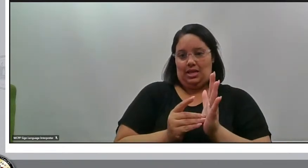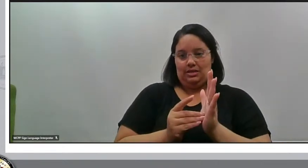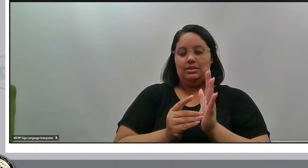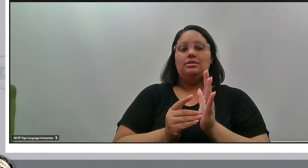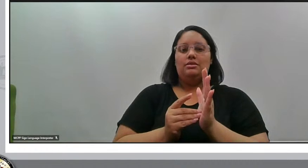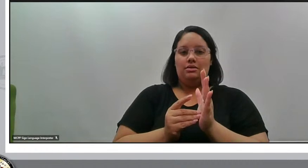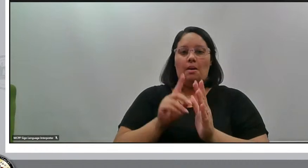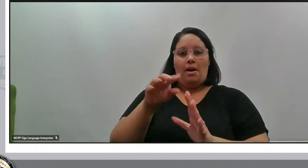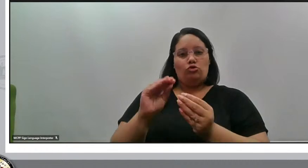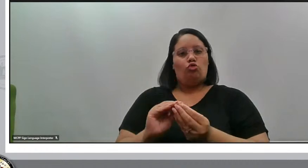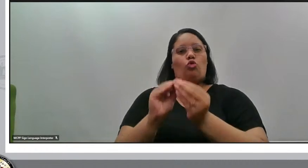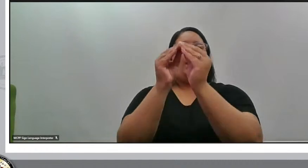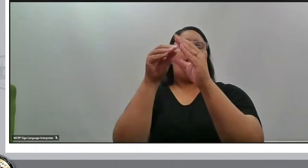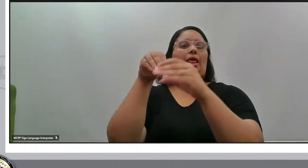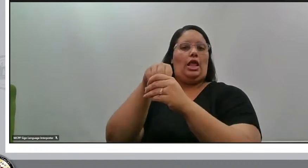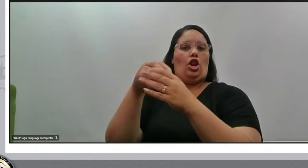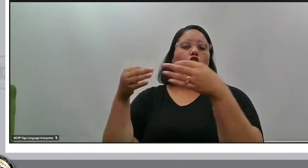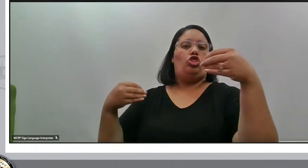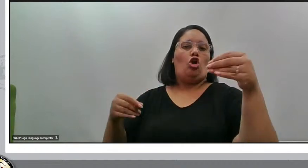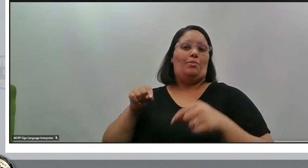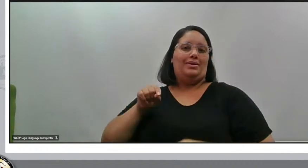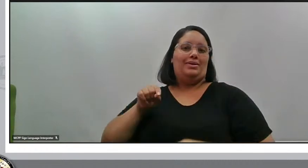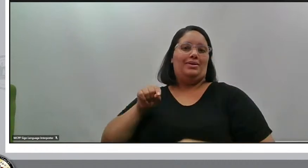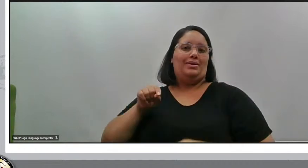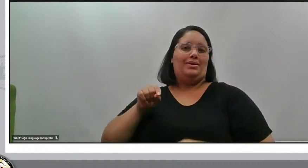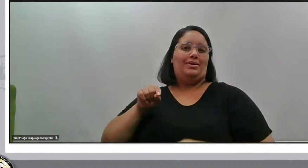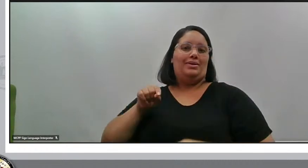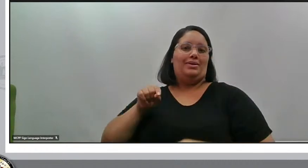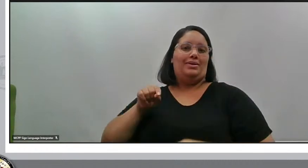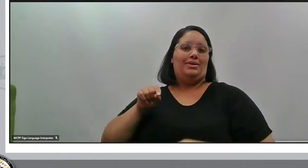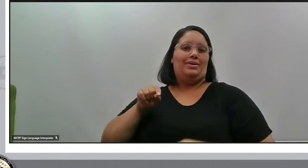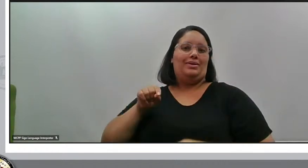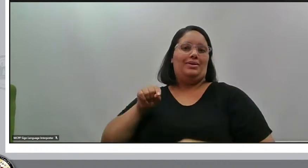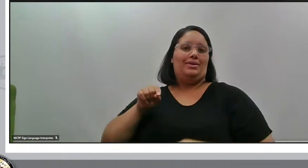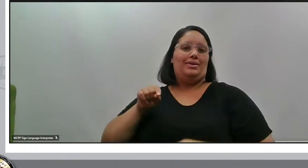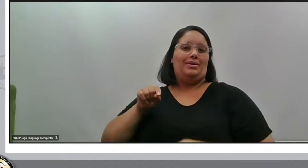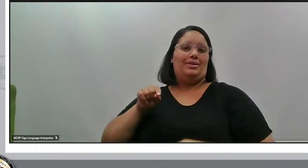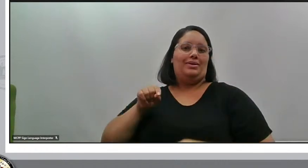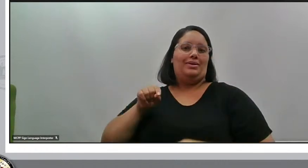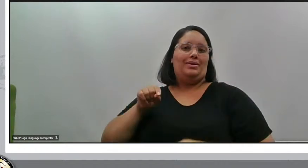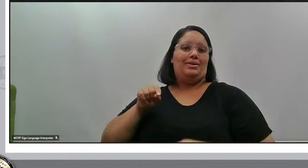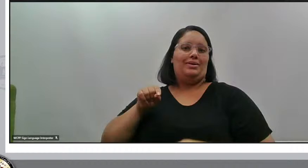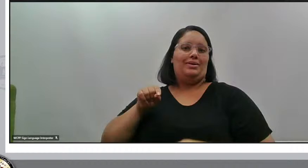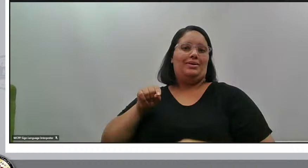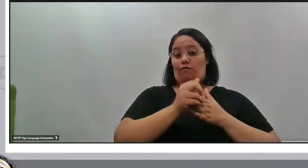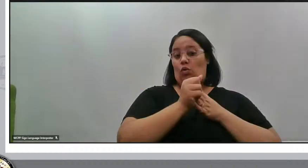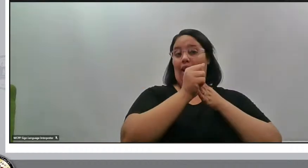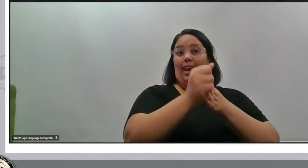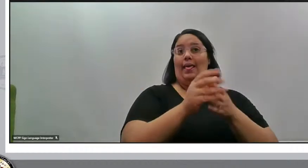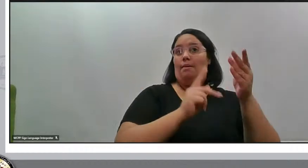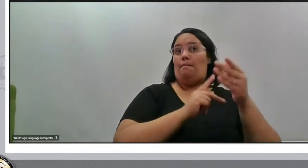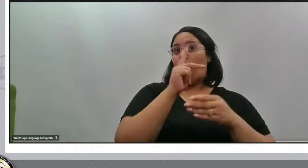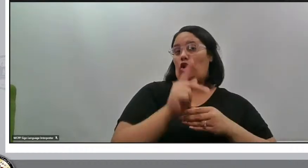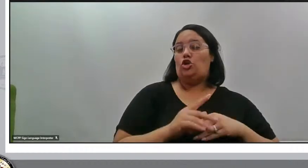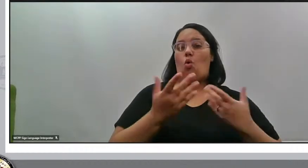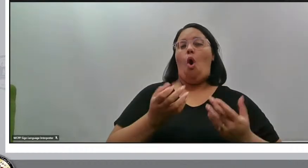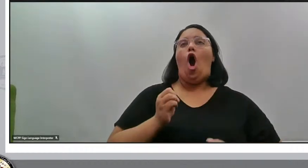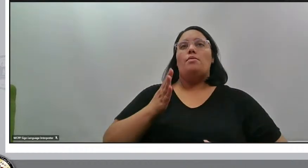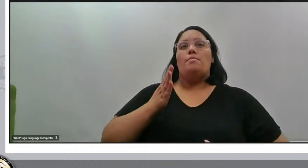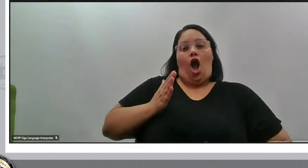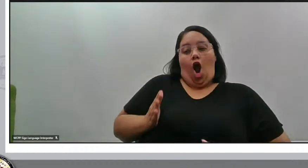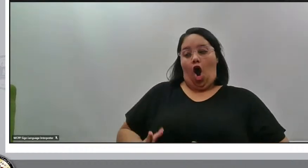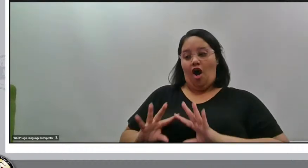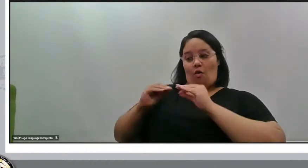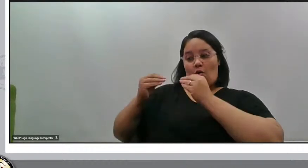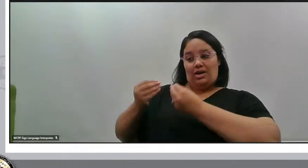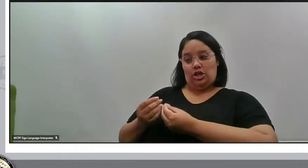to be corrected then in the documentation. Because whether one is a patron and one gives it on behalf of the